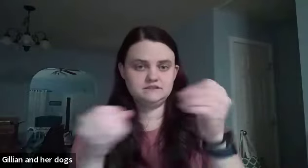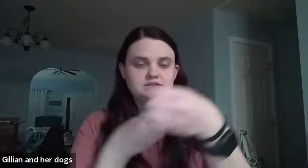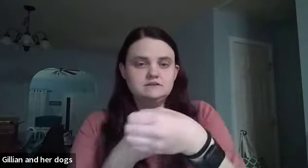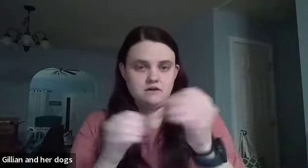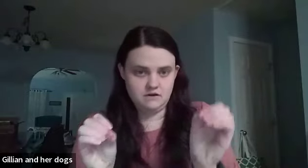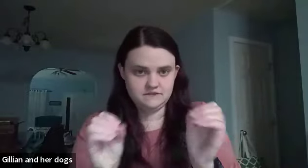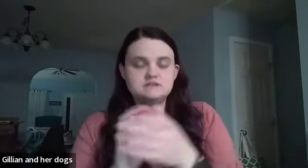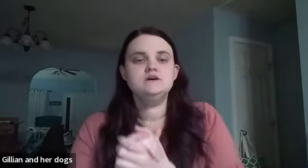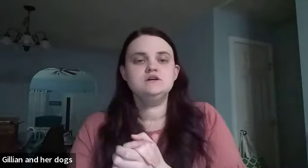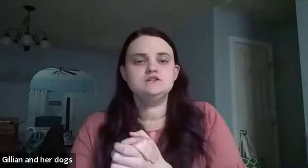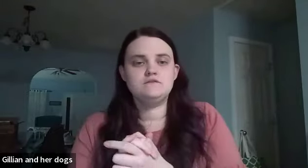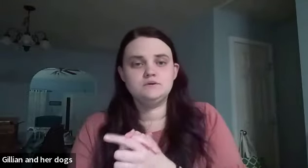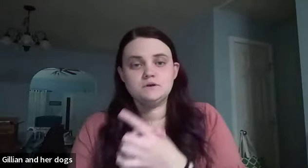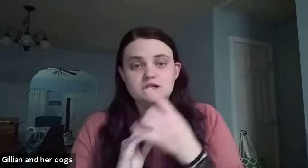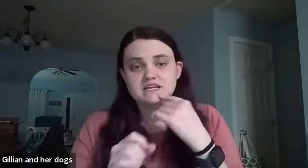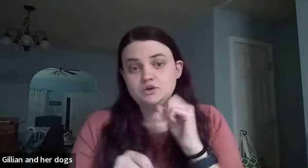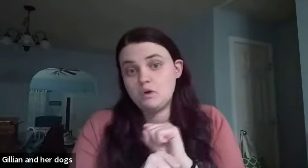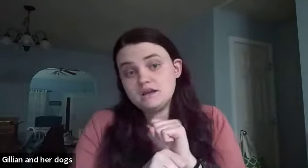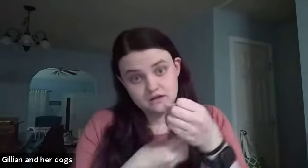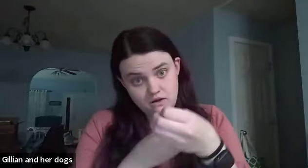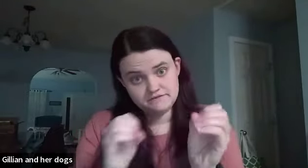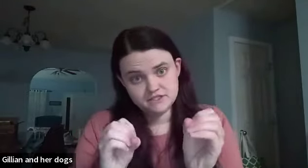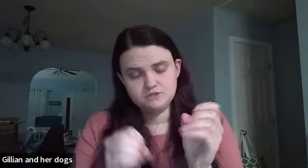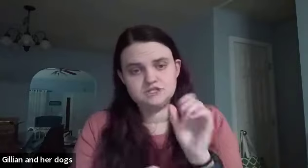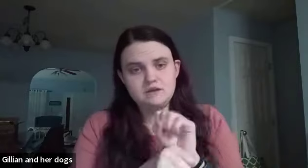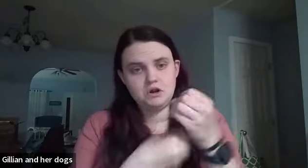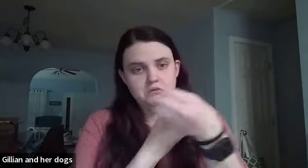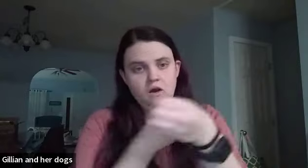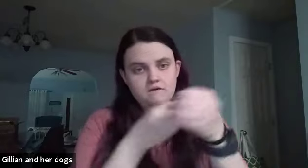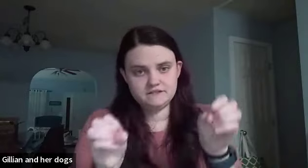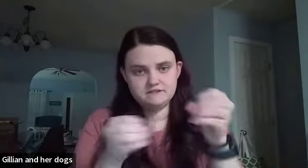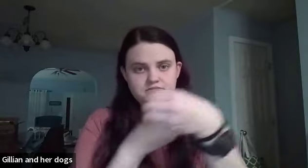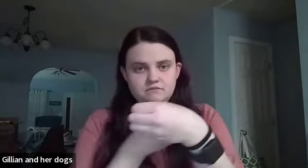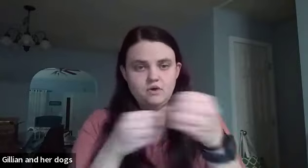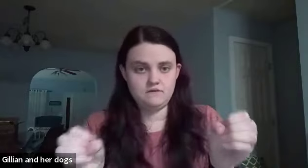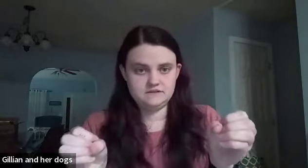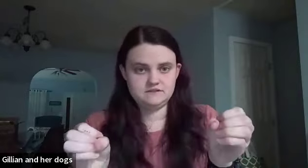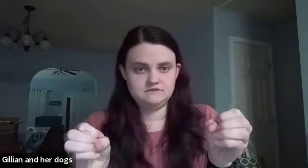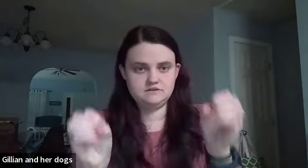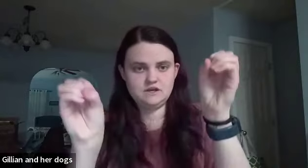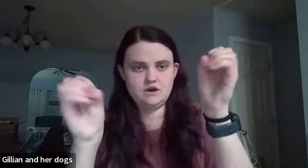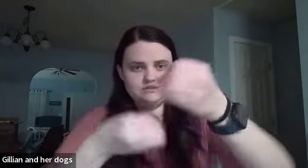office, office. So if you were going to say you work in an office, you would just say work office, office. So it's the O's, they're